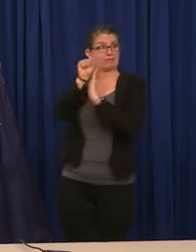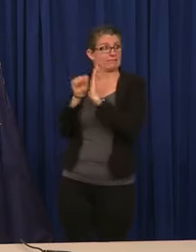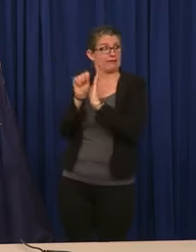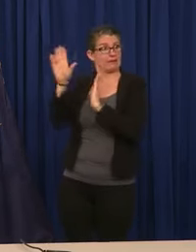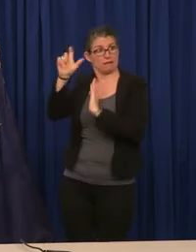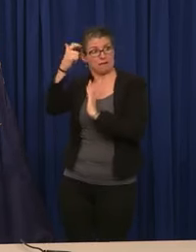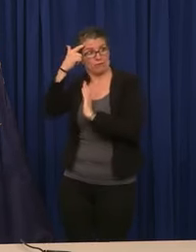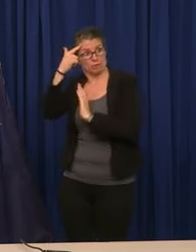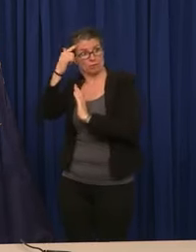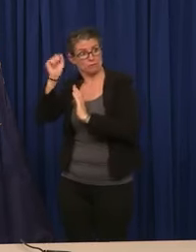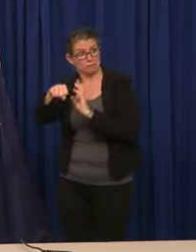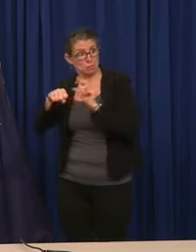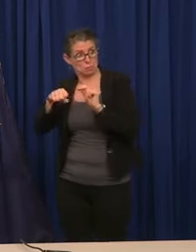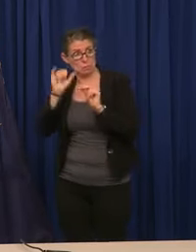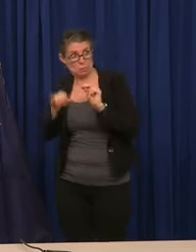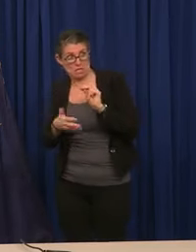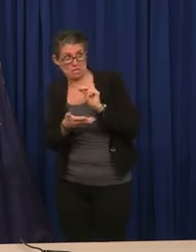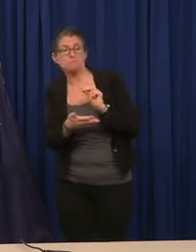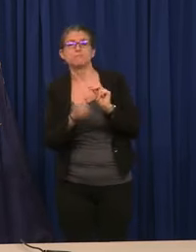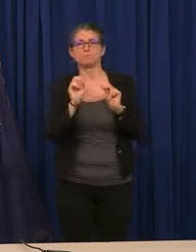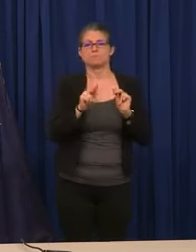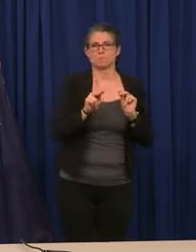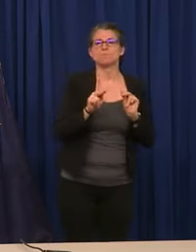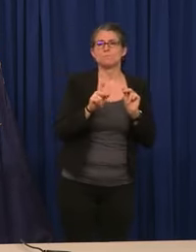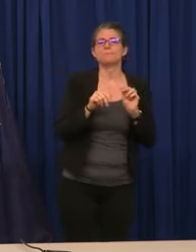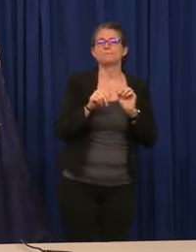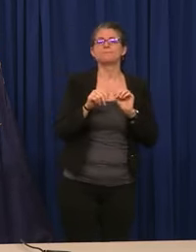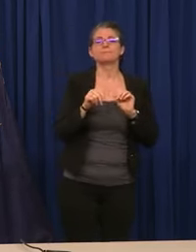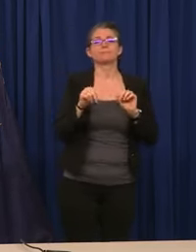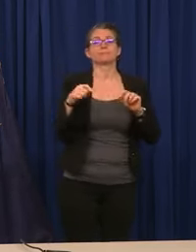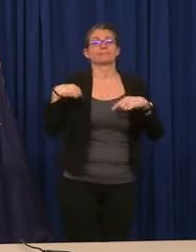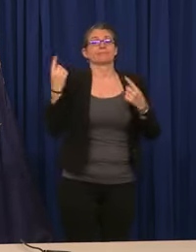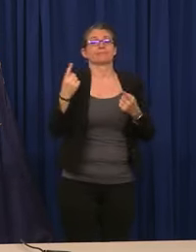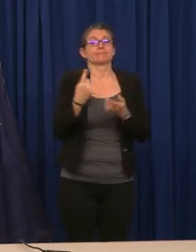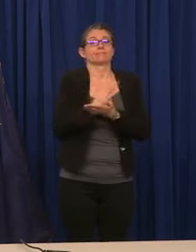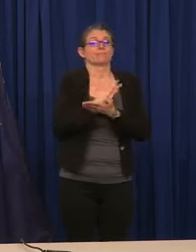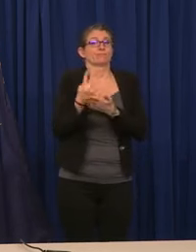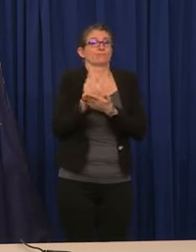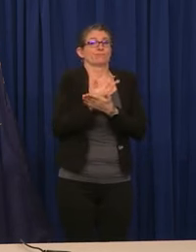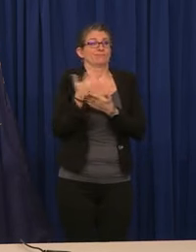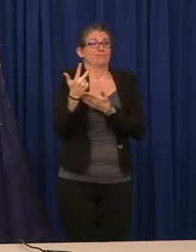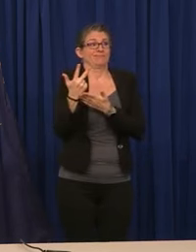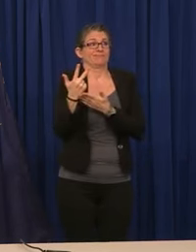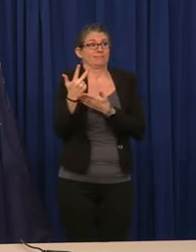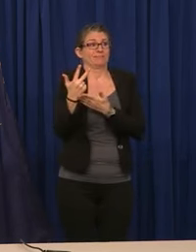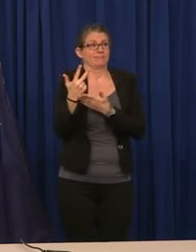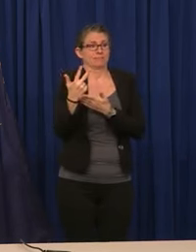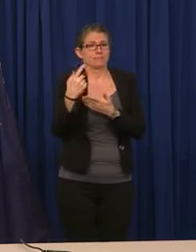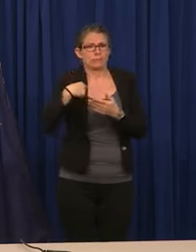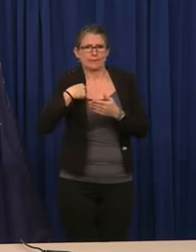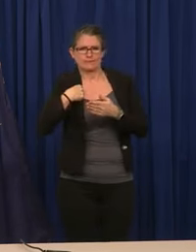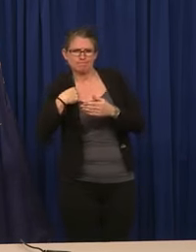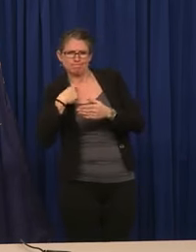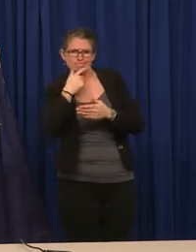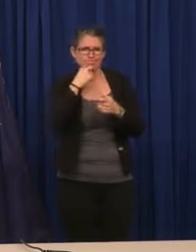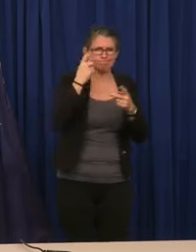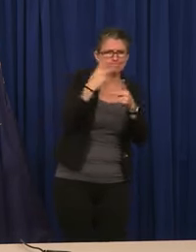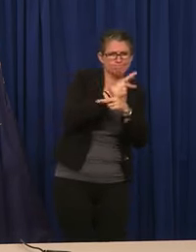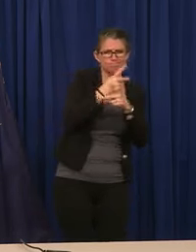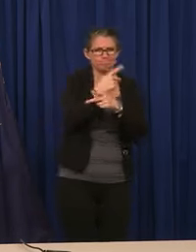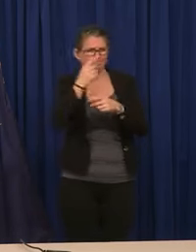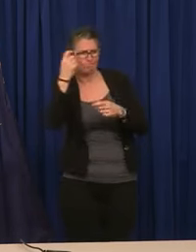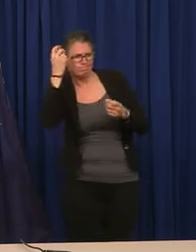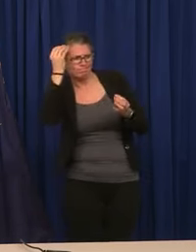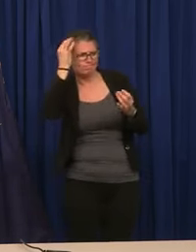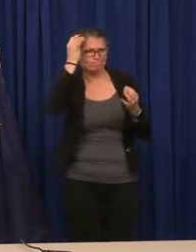the principal strategies, the tools in our toolbox, have been known to us. The root of really almost all of them have